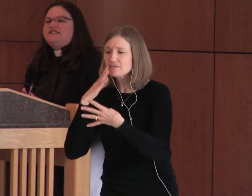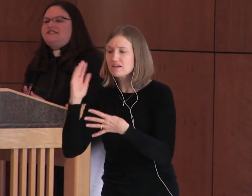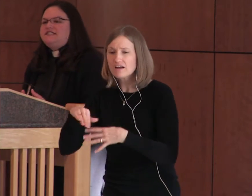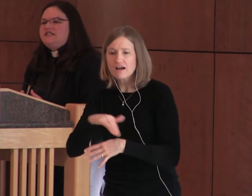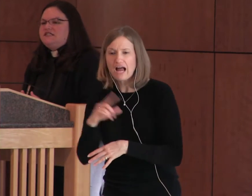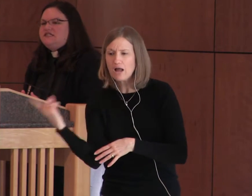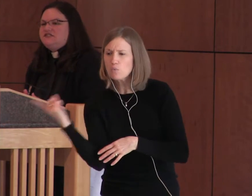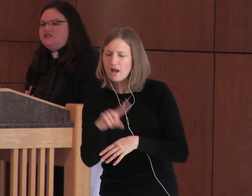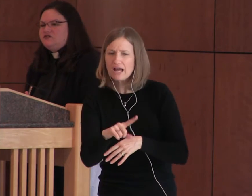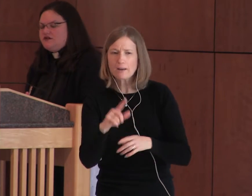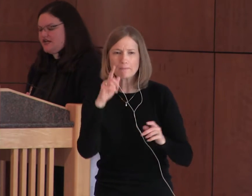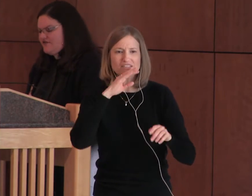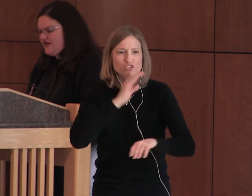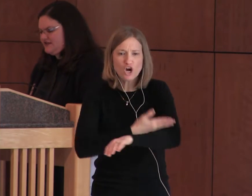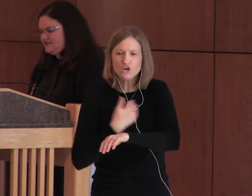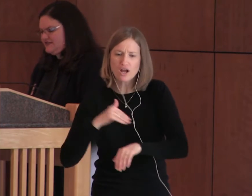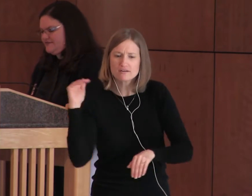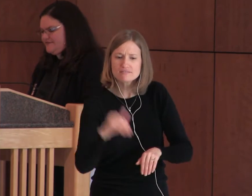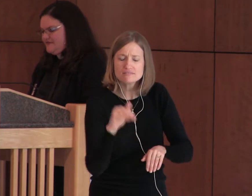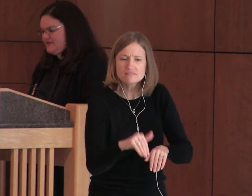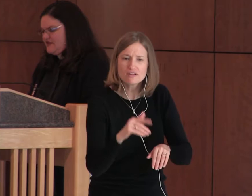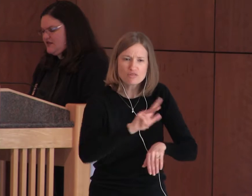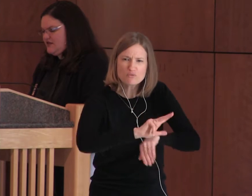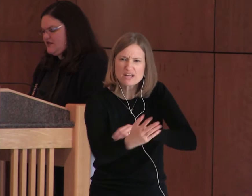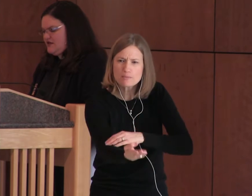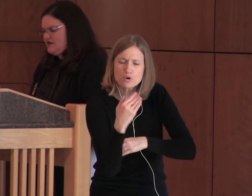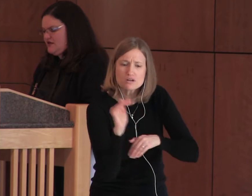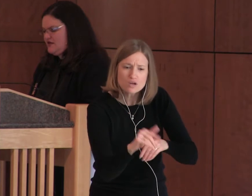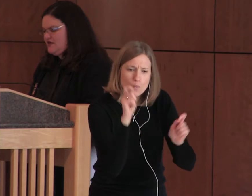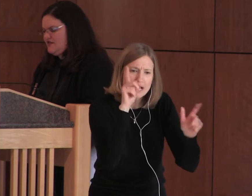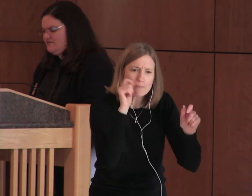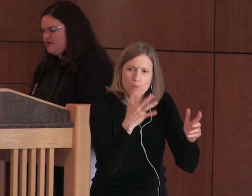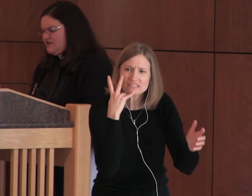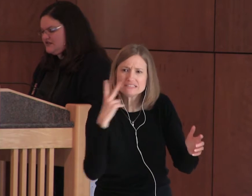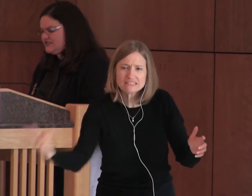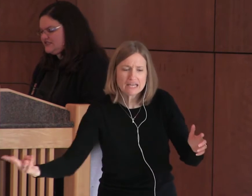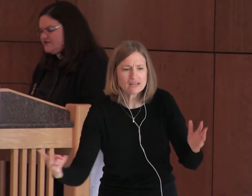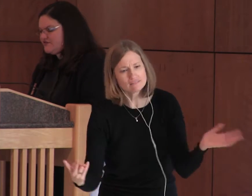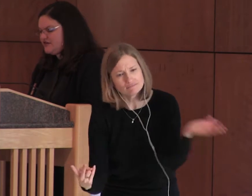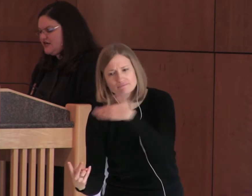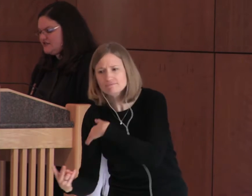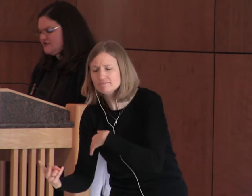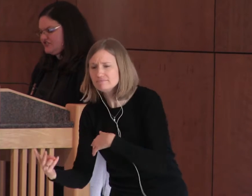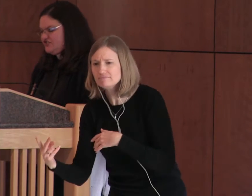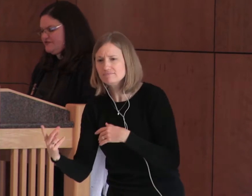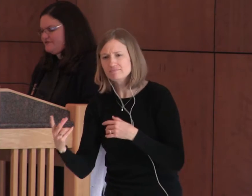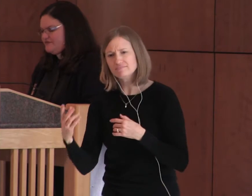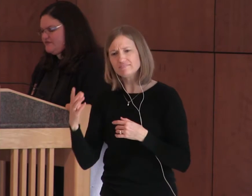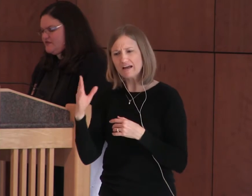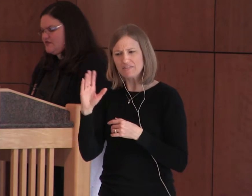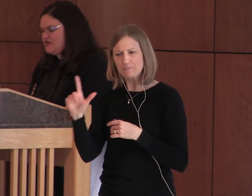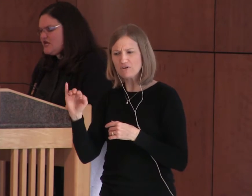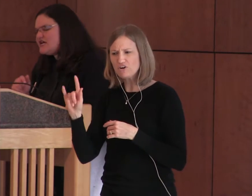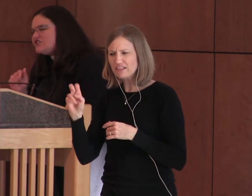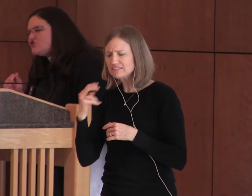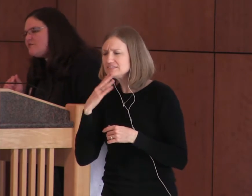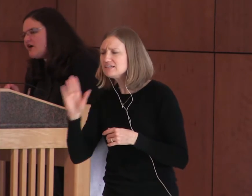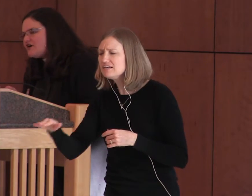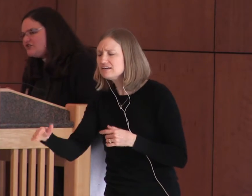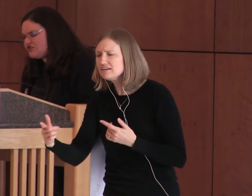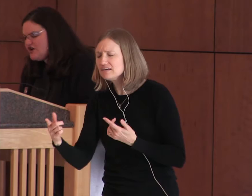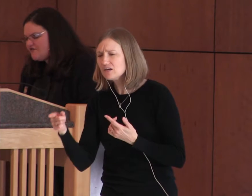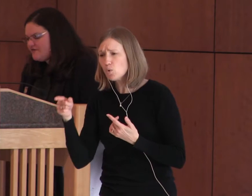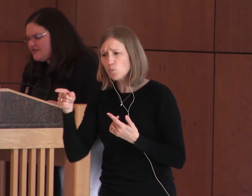wanted her to see this historic event." And then Bill Clinton zeroed in on his question. As